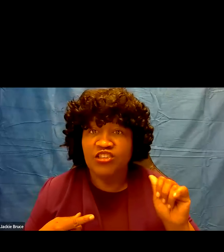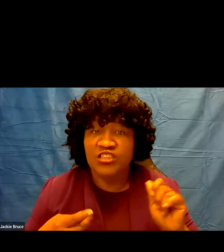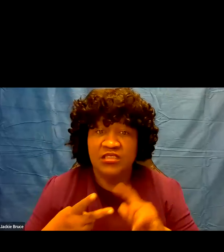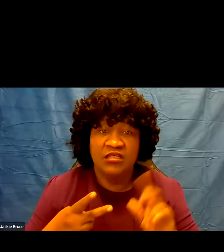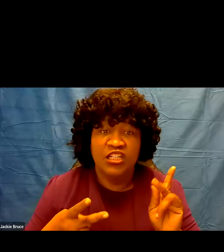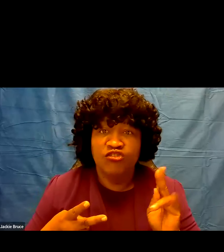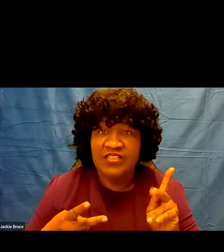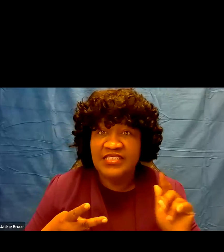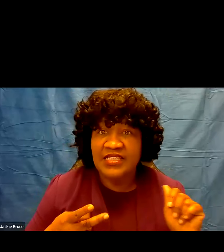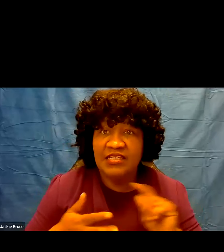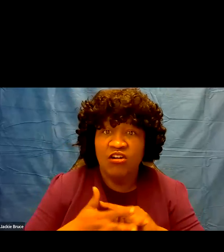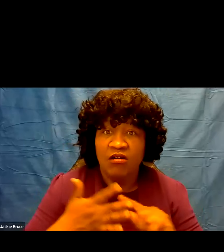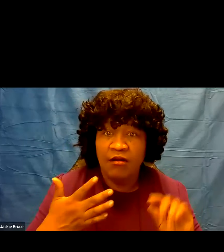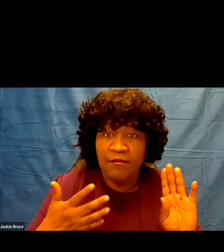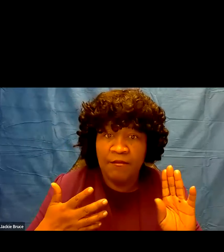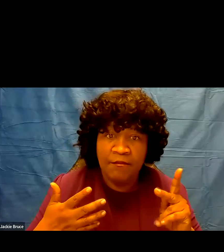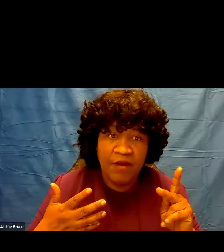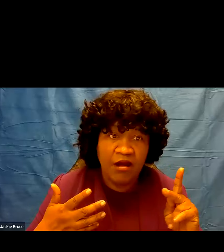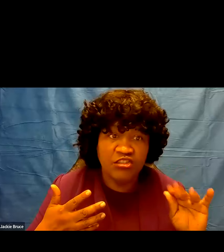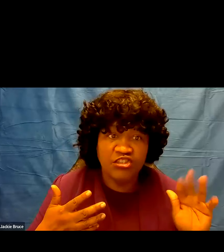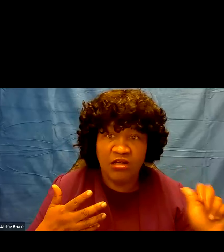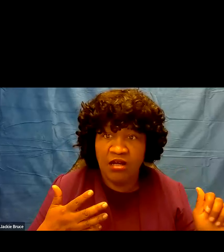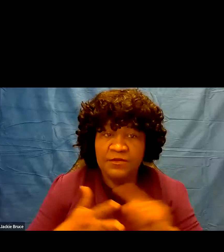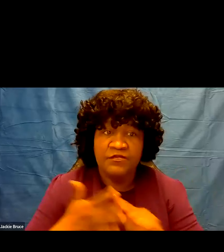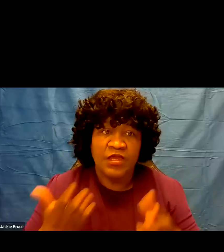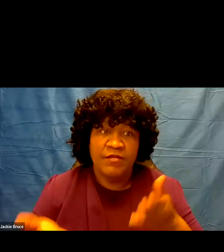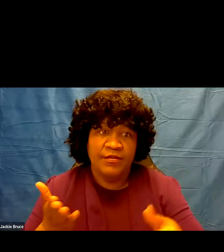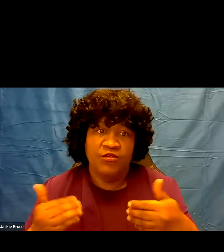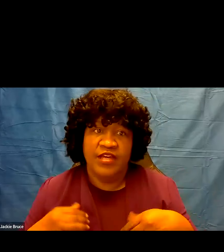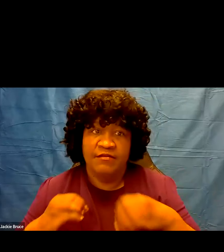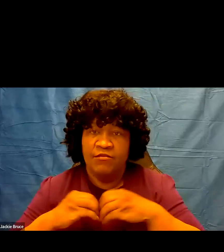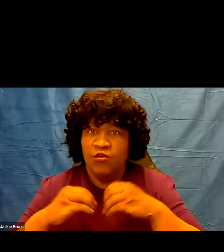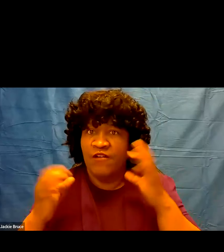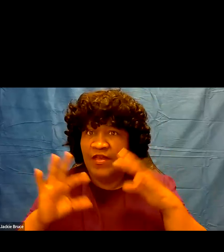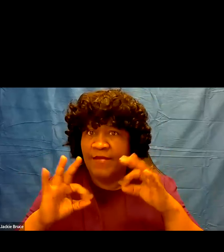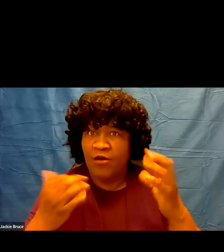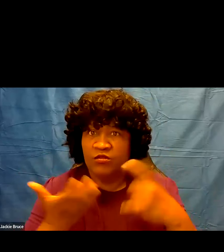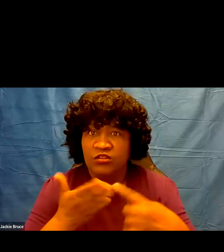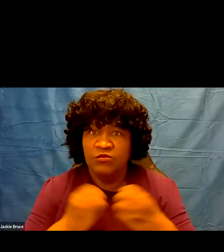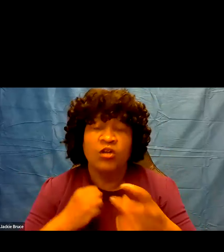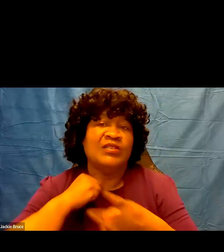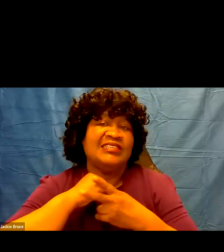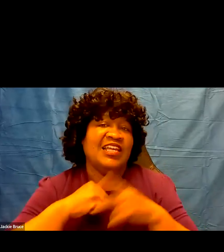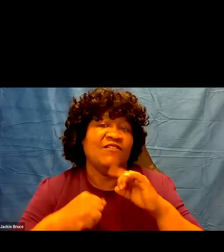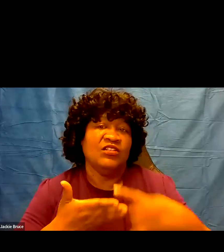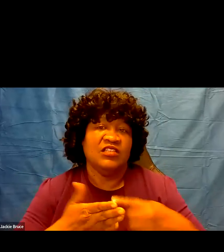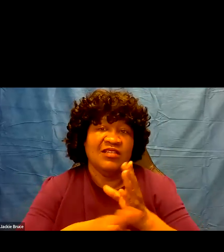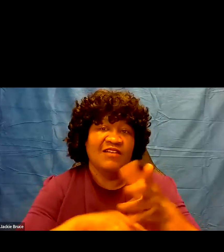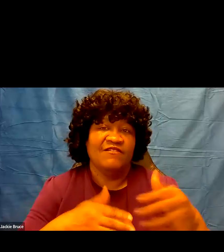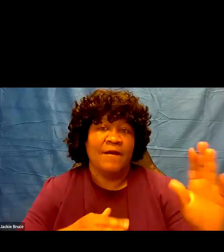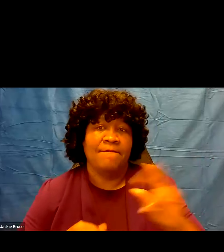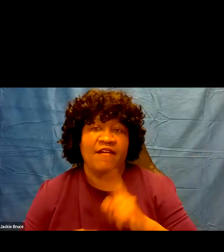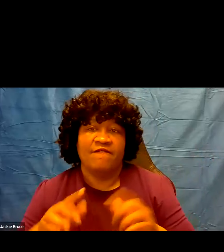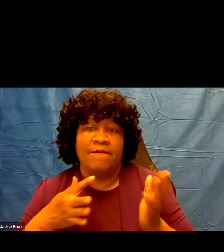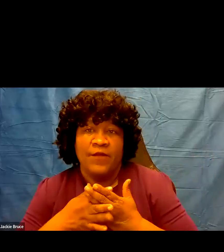Vipasha. And then if I'm sure you have feedback or comments or things you want to discuss, we'll save that for the discussion after we come back from